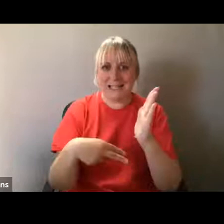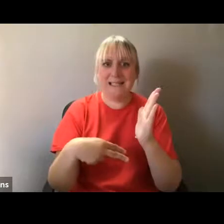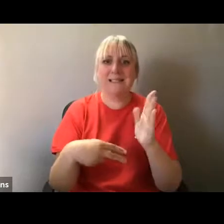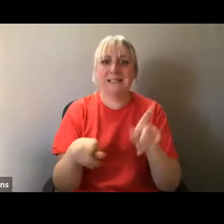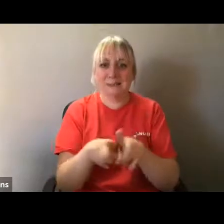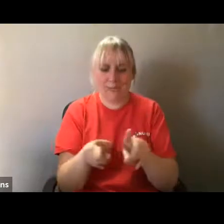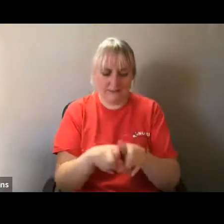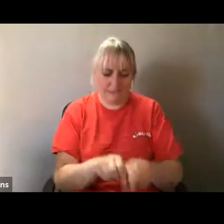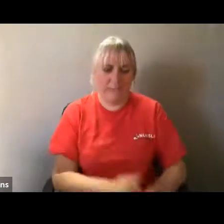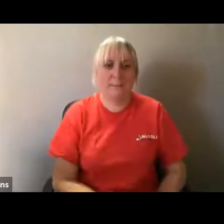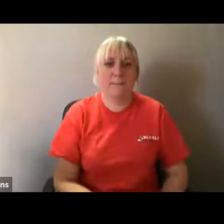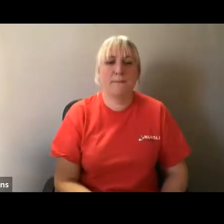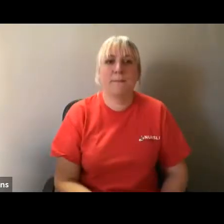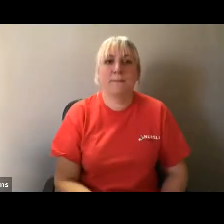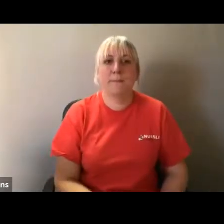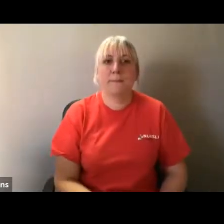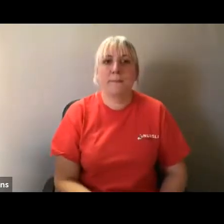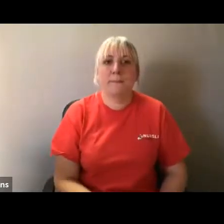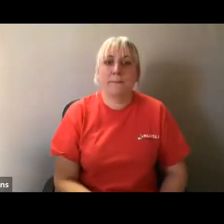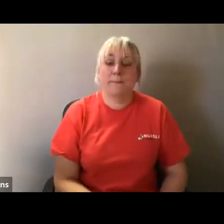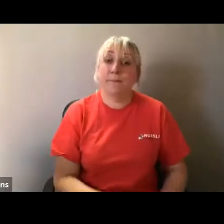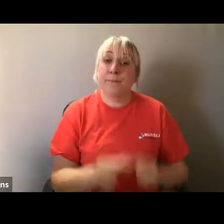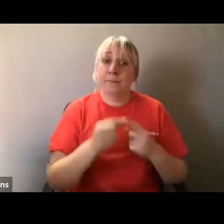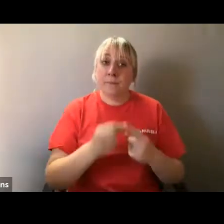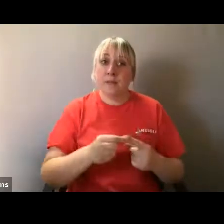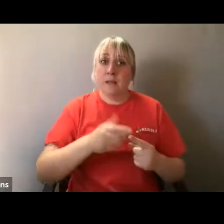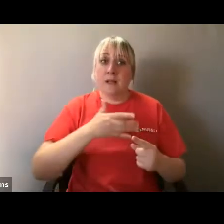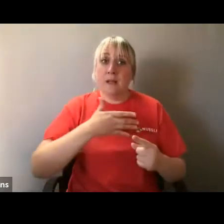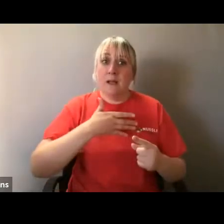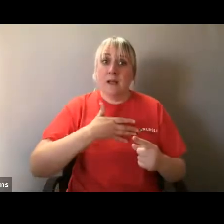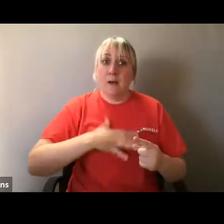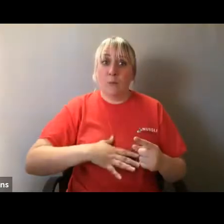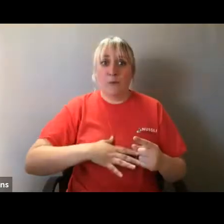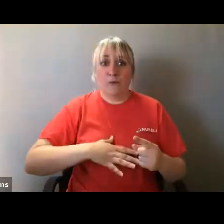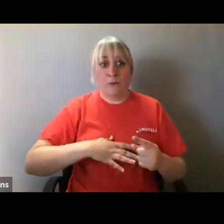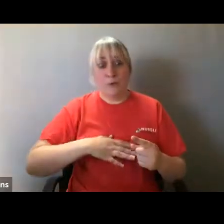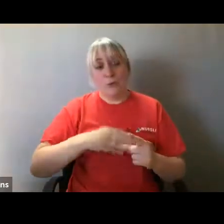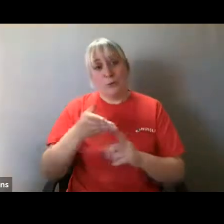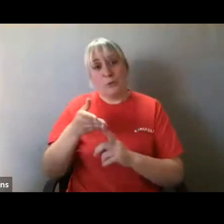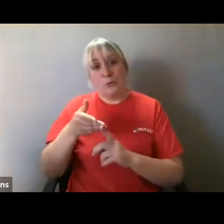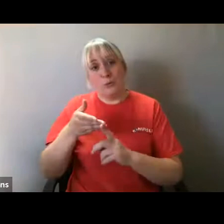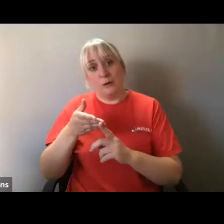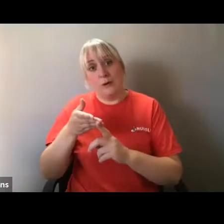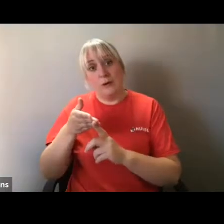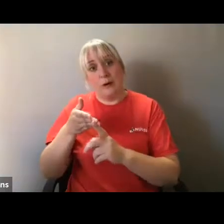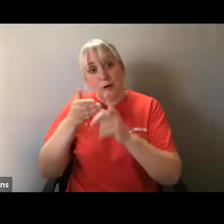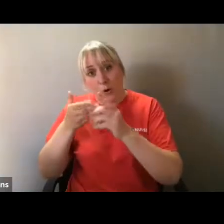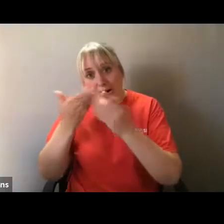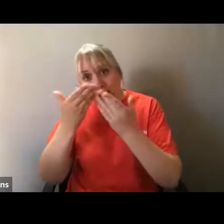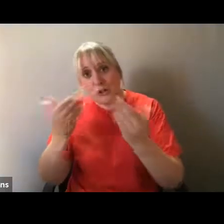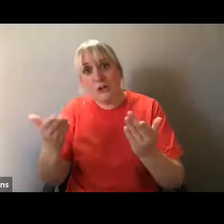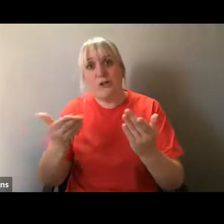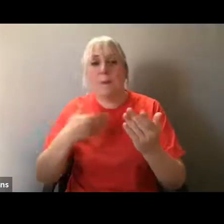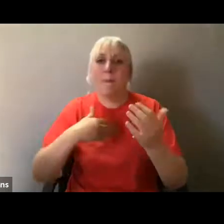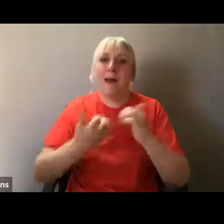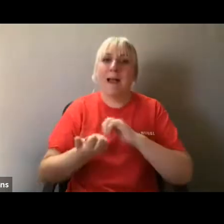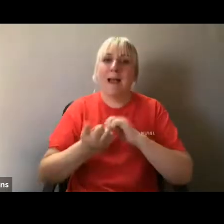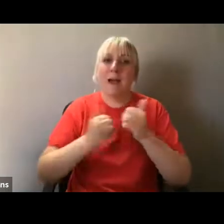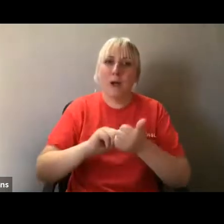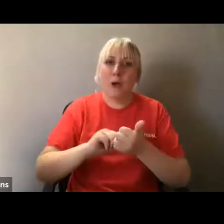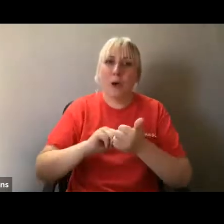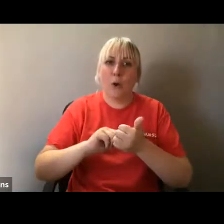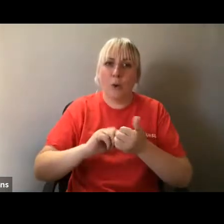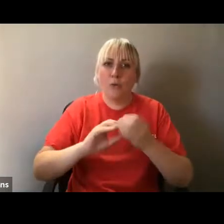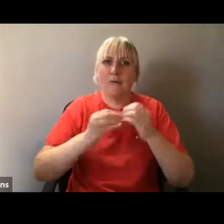want to acknowledge the role of my co-thinker, Mark Dunk, in developing these ideas, which are the product, I'd say, of both